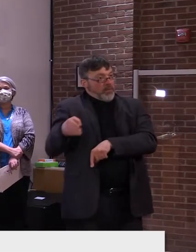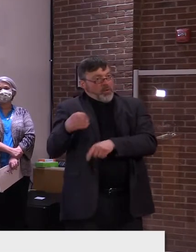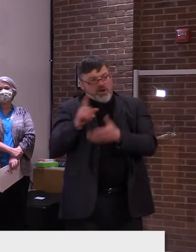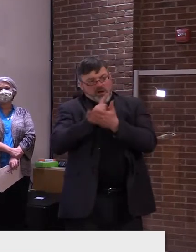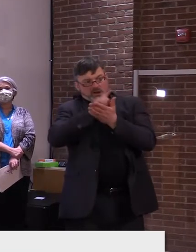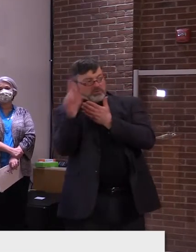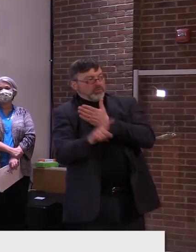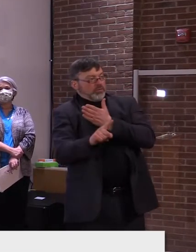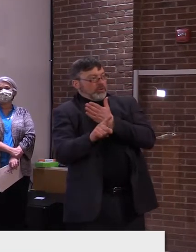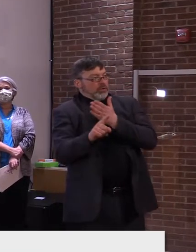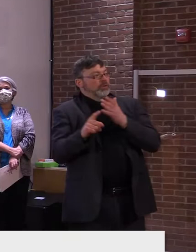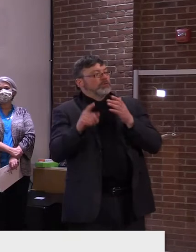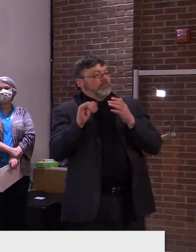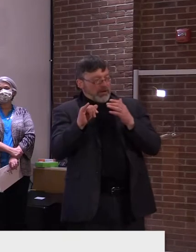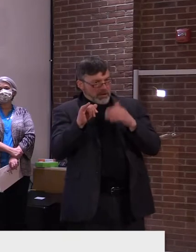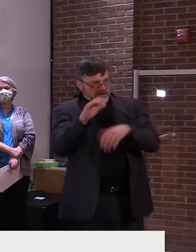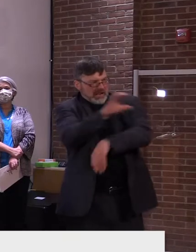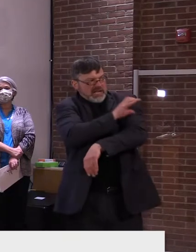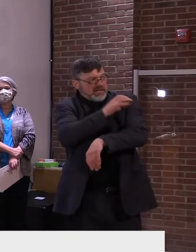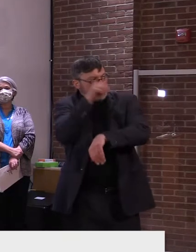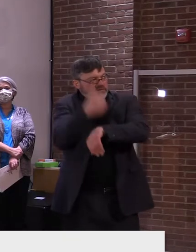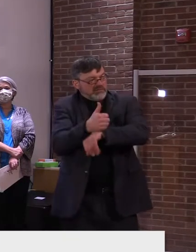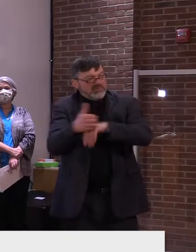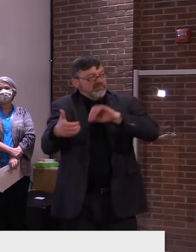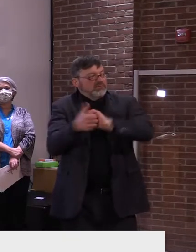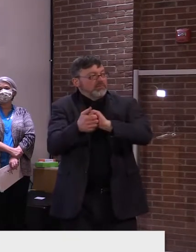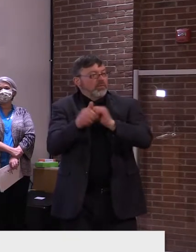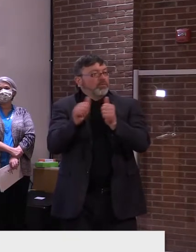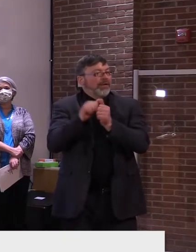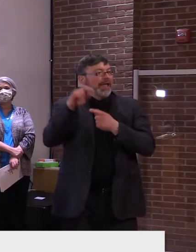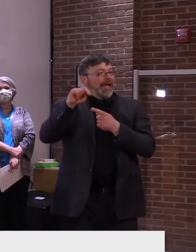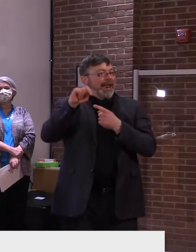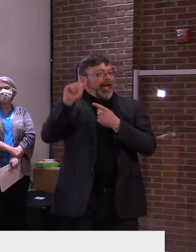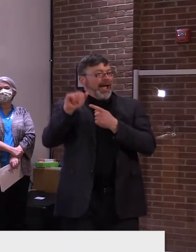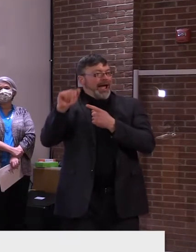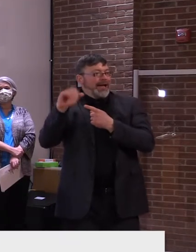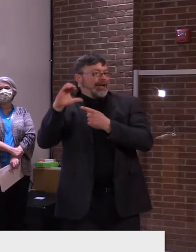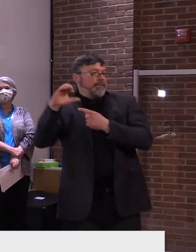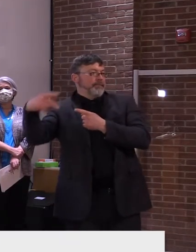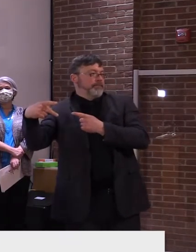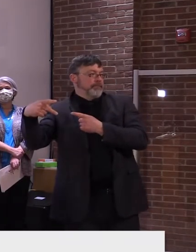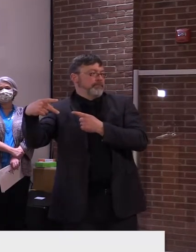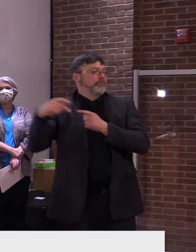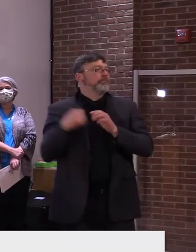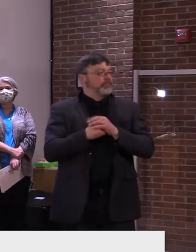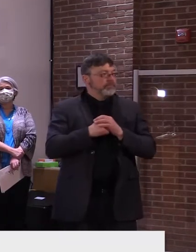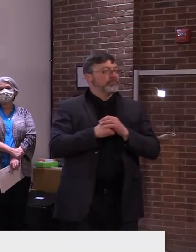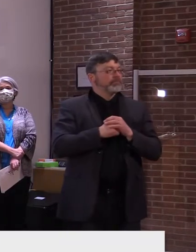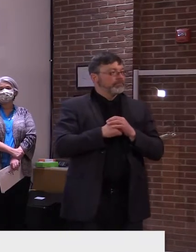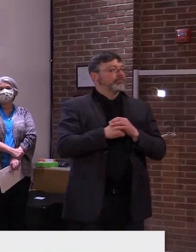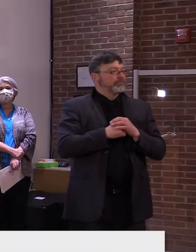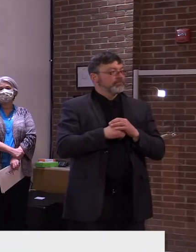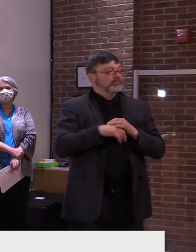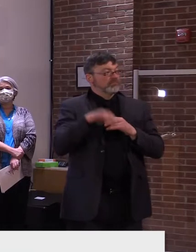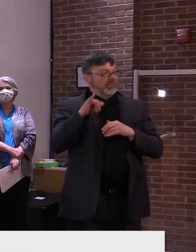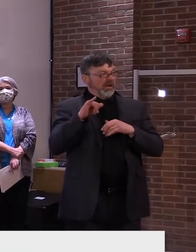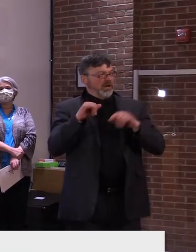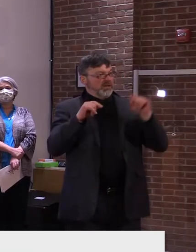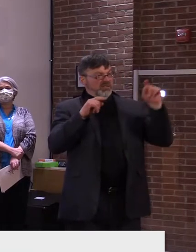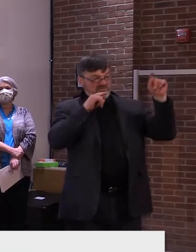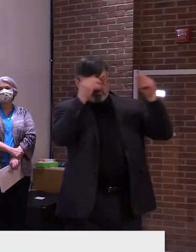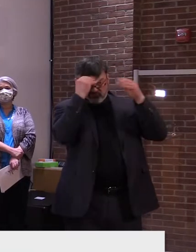to our partner, the NAACP. These clinics are currently full. We have